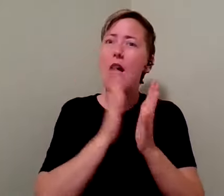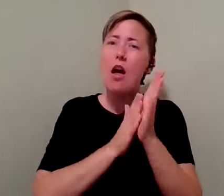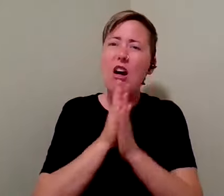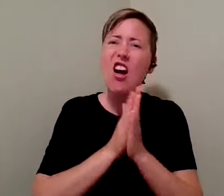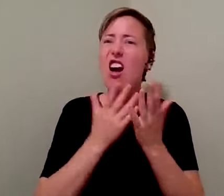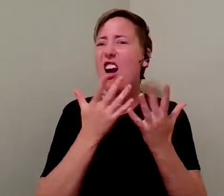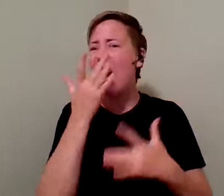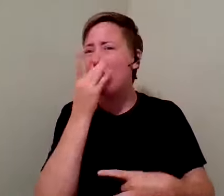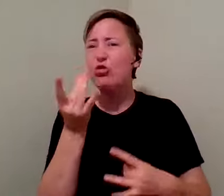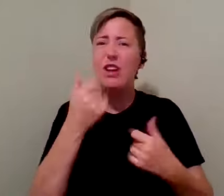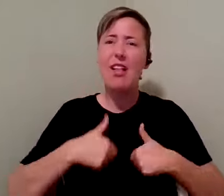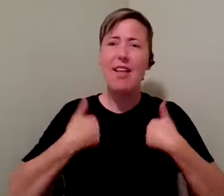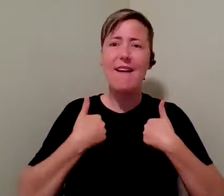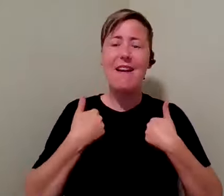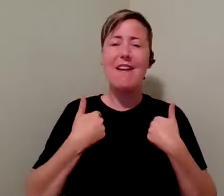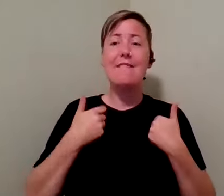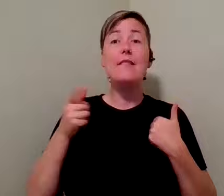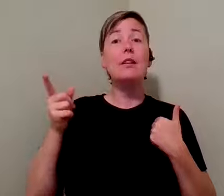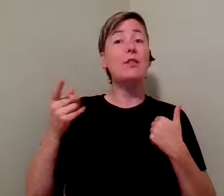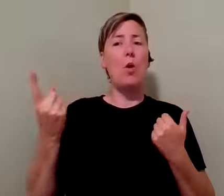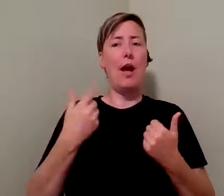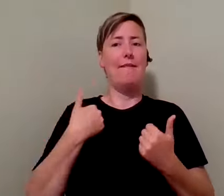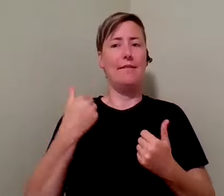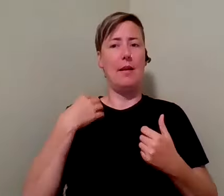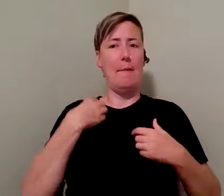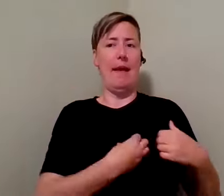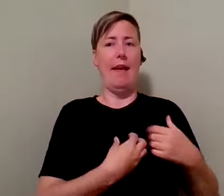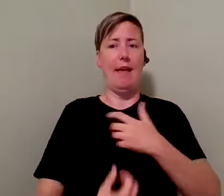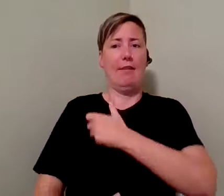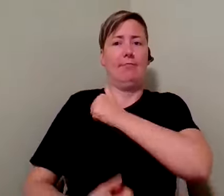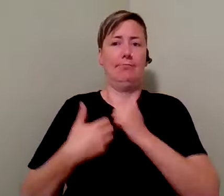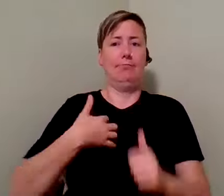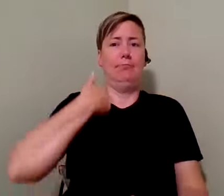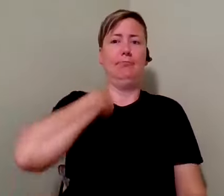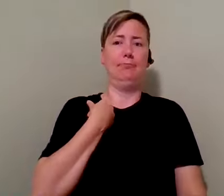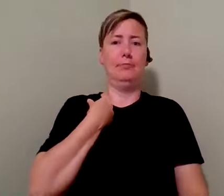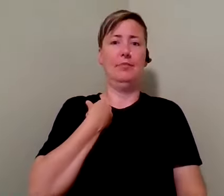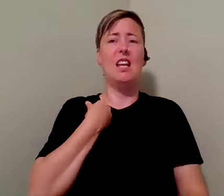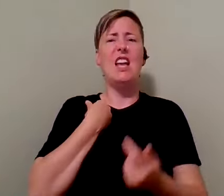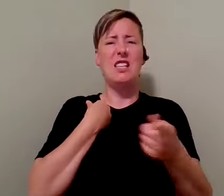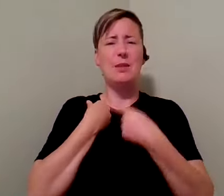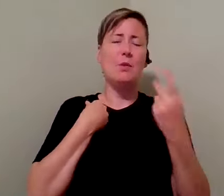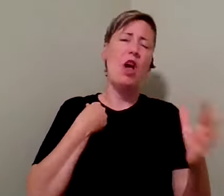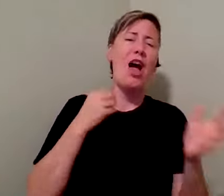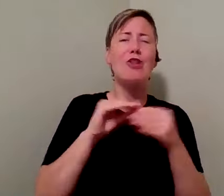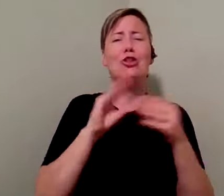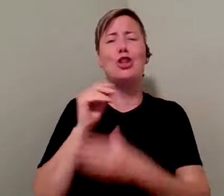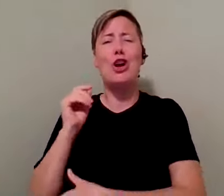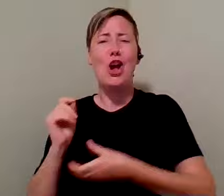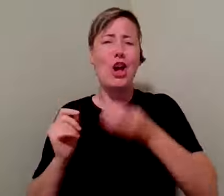would have this little bag over his shoulder. And ever so often, he'd raise this bag to his face and then he'd be all